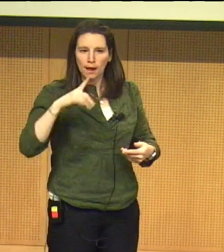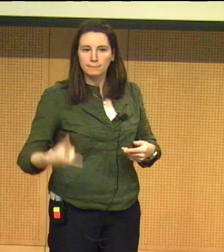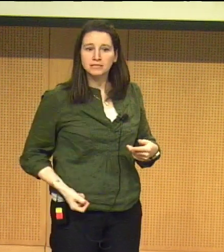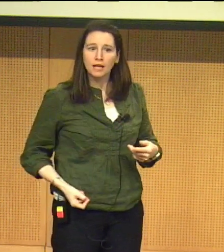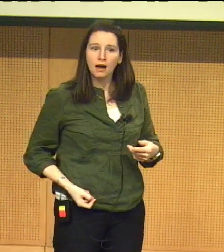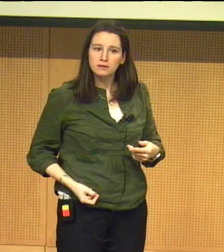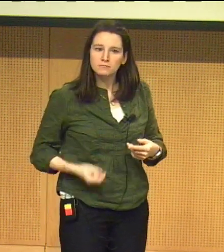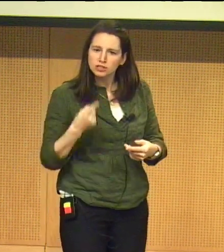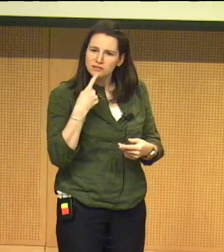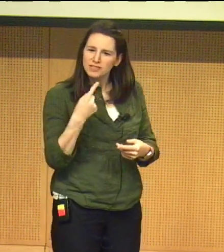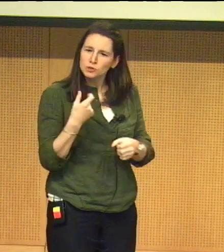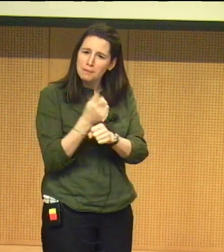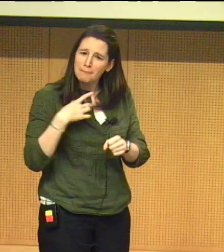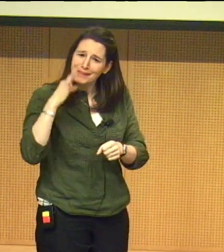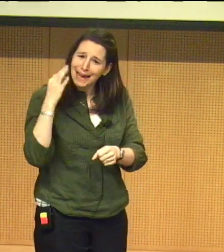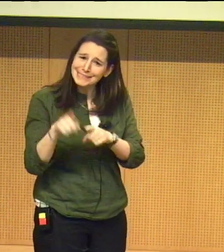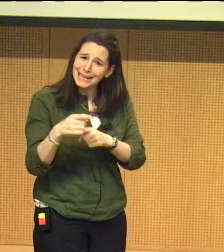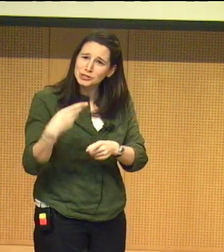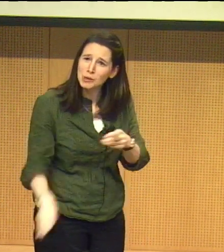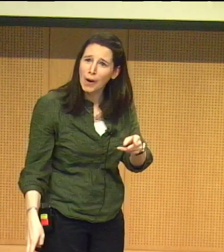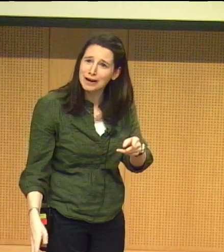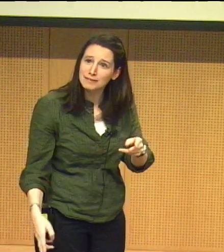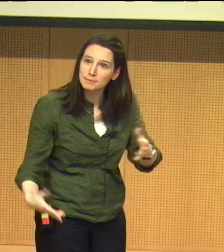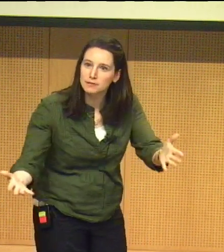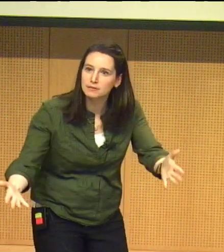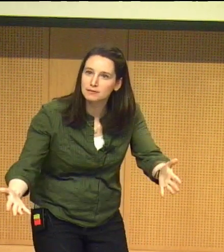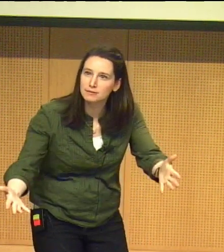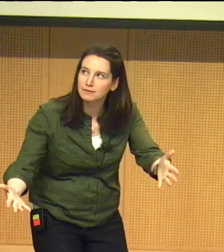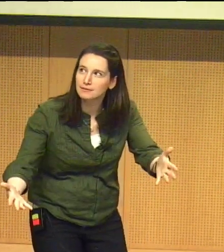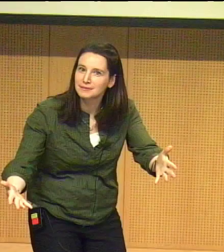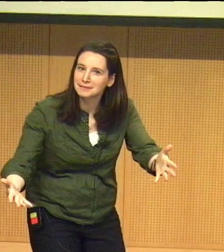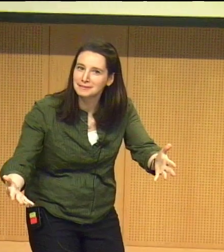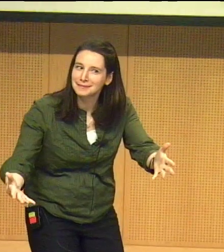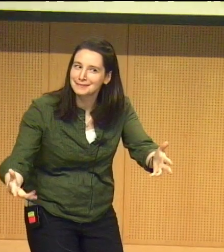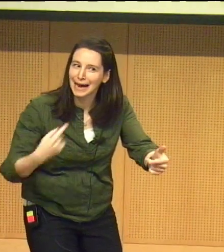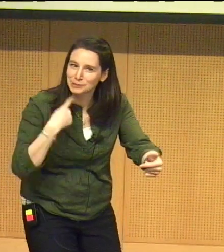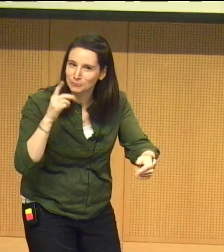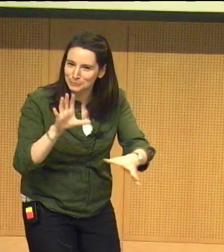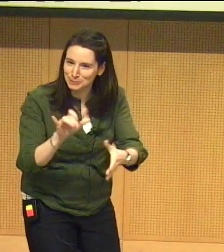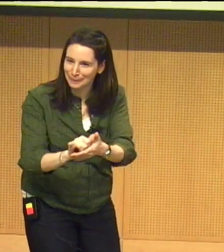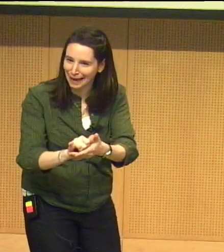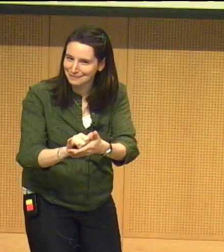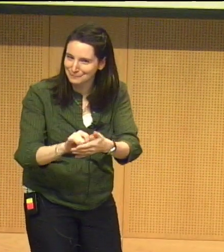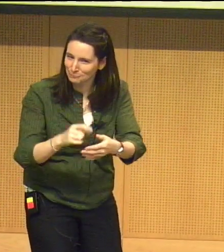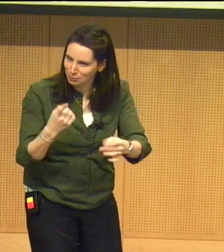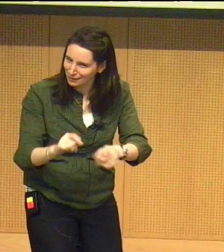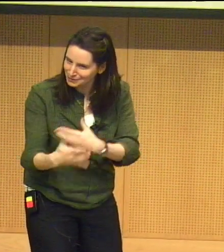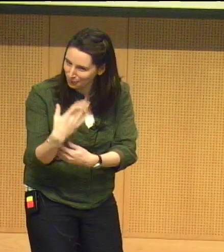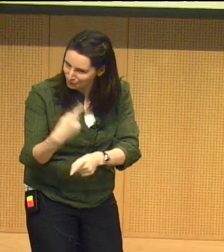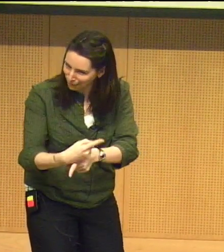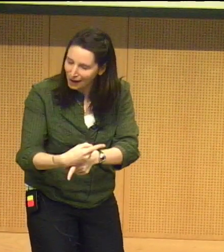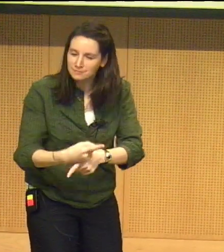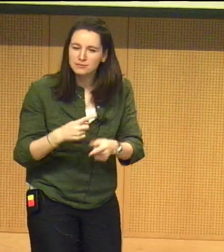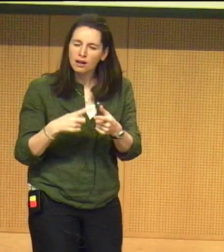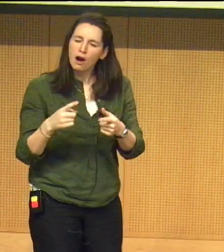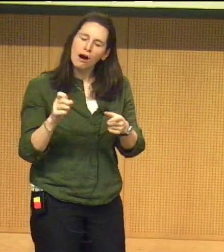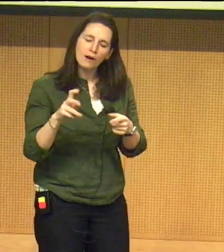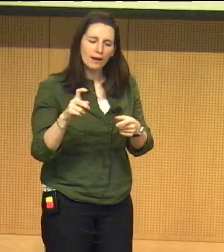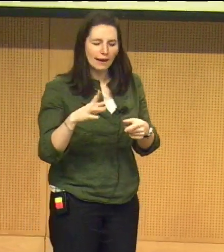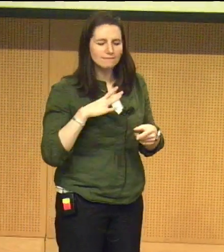be cut off, amputated. And she's like, my cat's tail is going to be short. And I'm like, well, yeah, right. We talked about that this morning. And she's like,